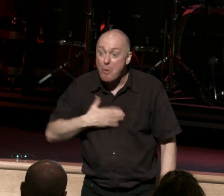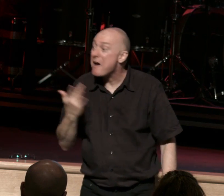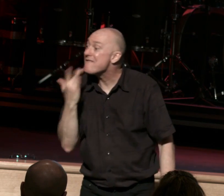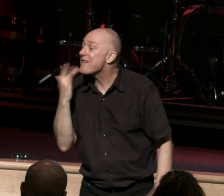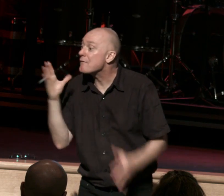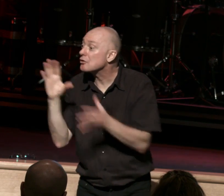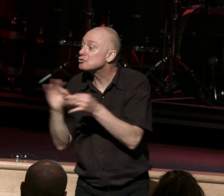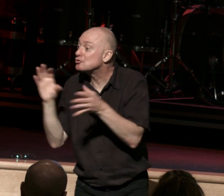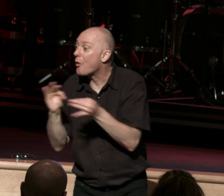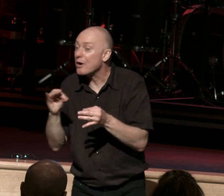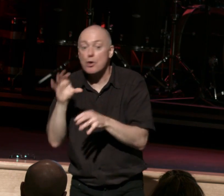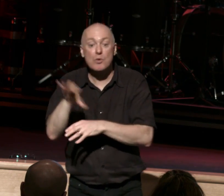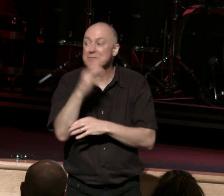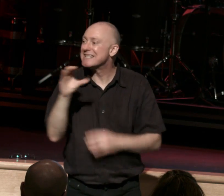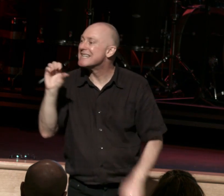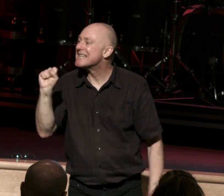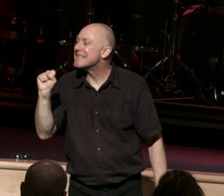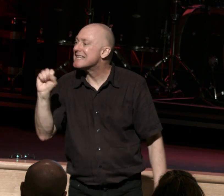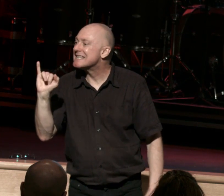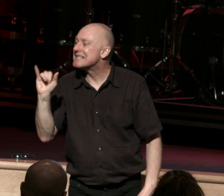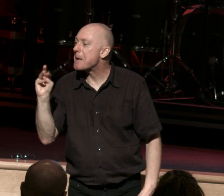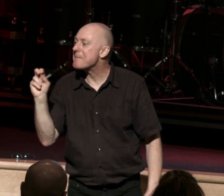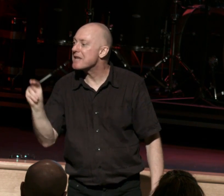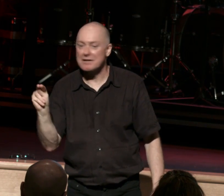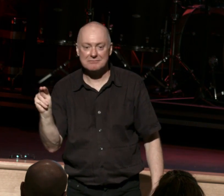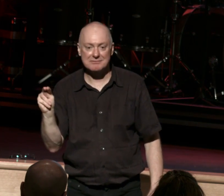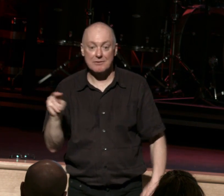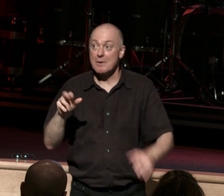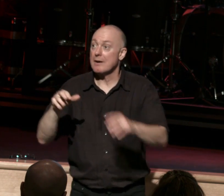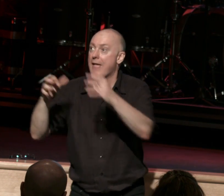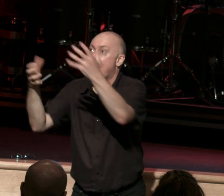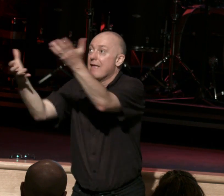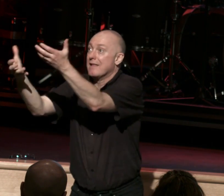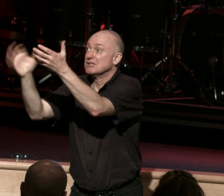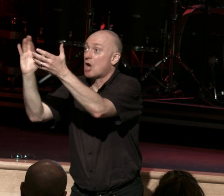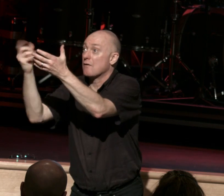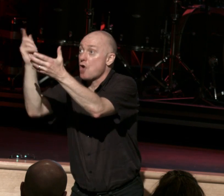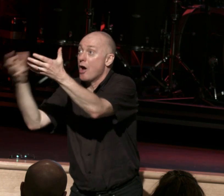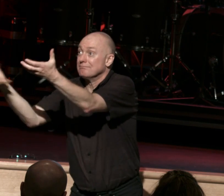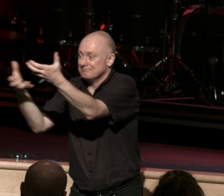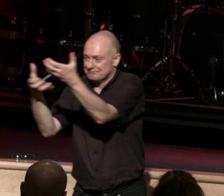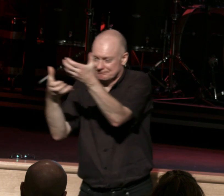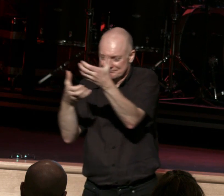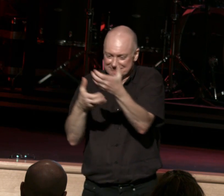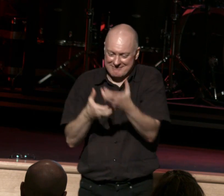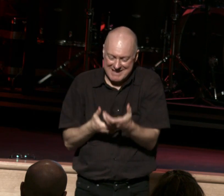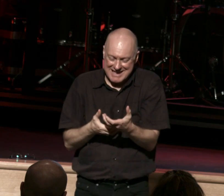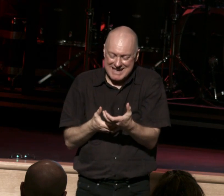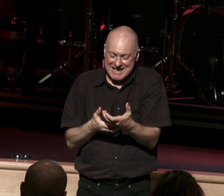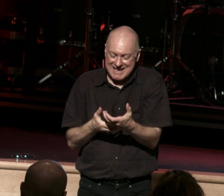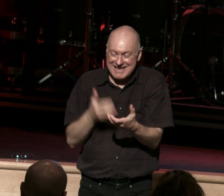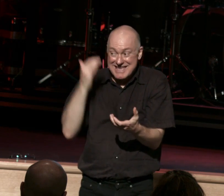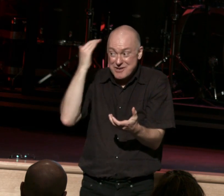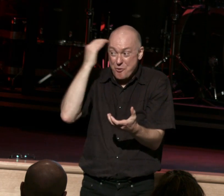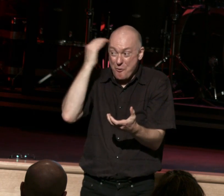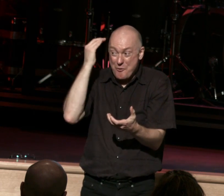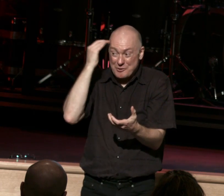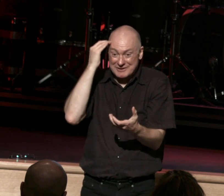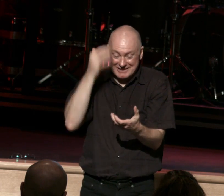my favorite stories of Christmas is Simeon. And Simeon takes the child of God, and he